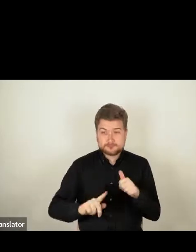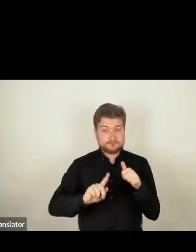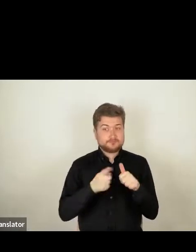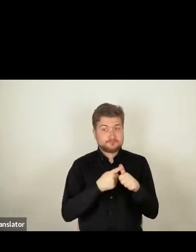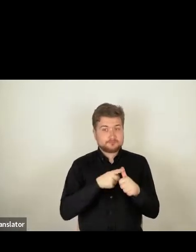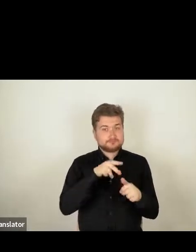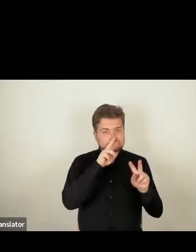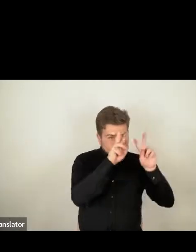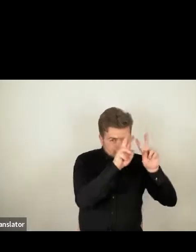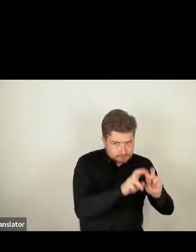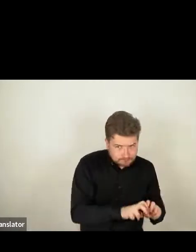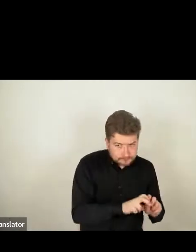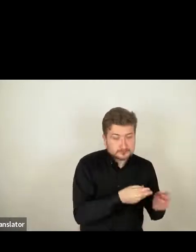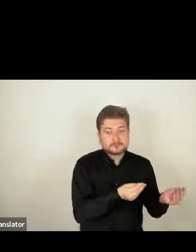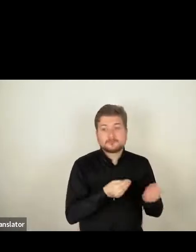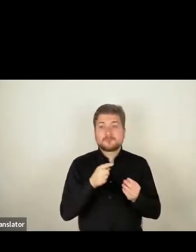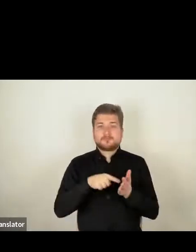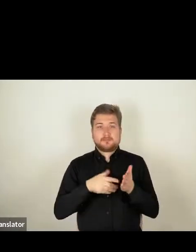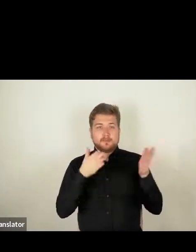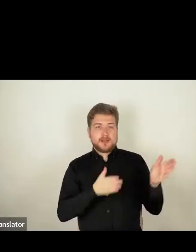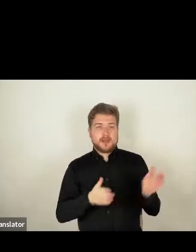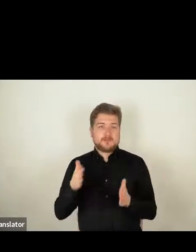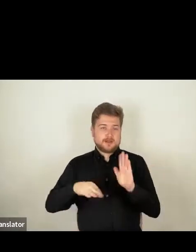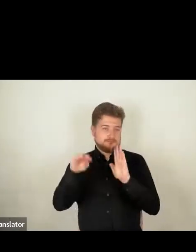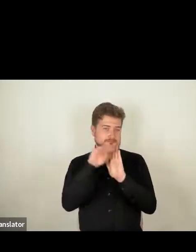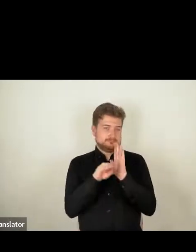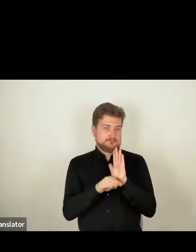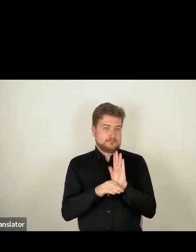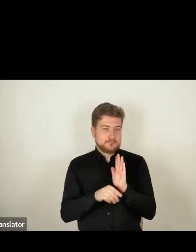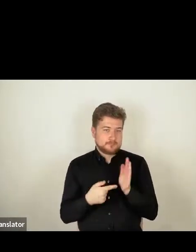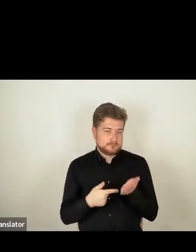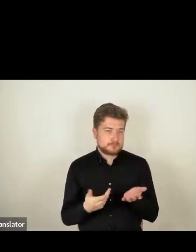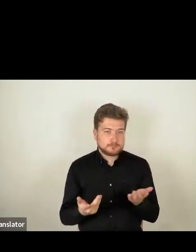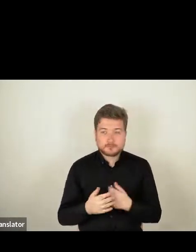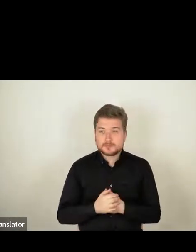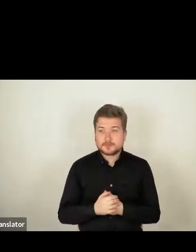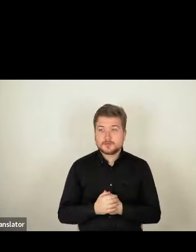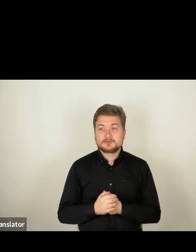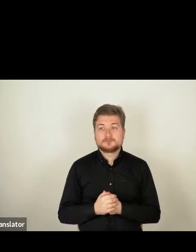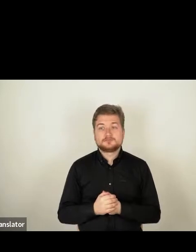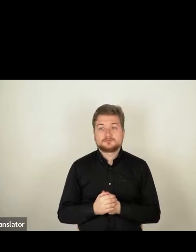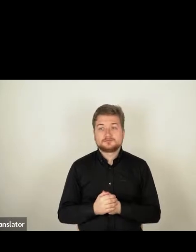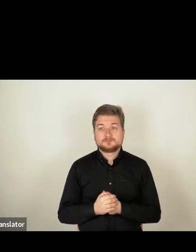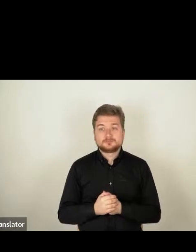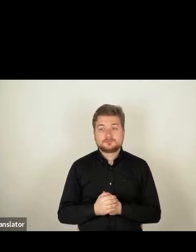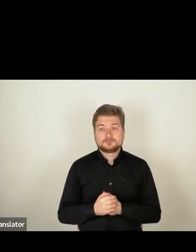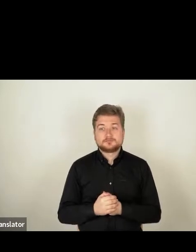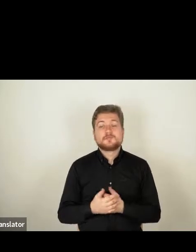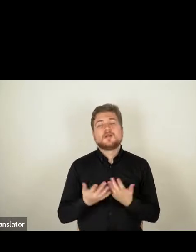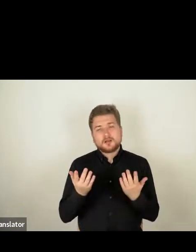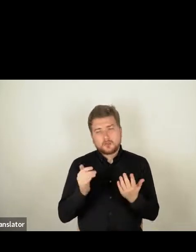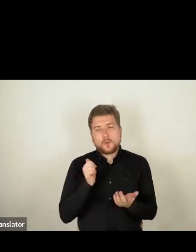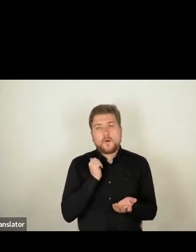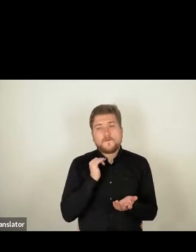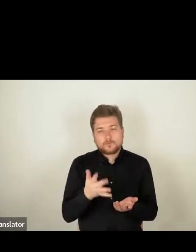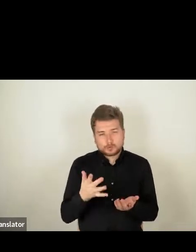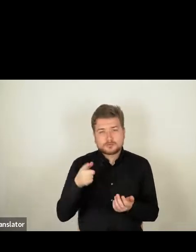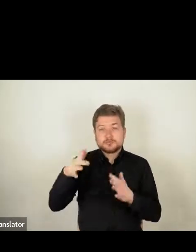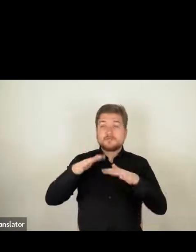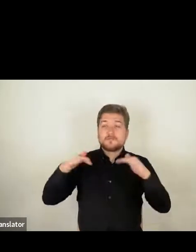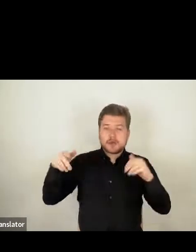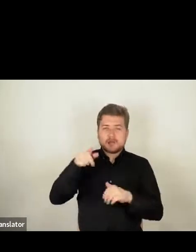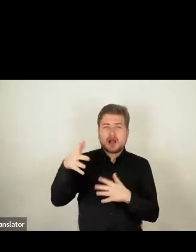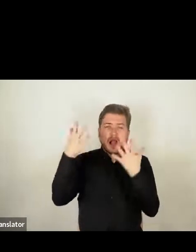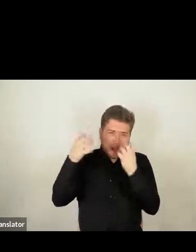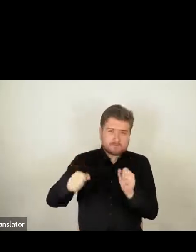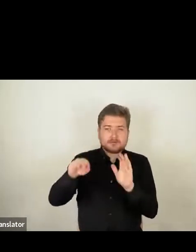Parliament. Of course, majority of OEC participating states have gender equality strategy or national action plans, but